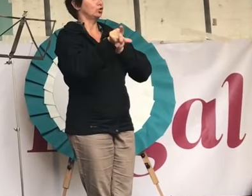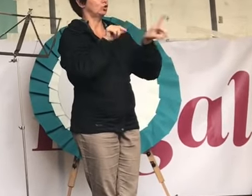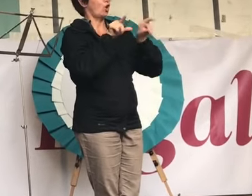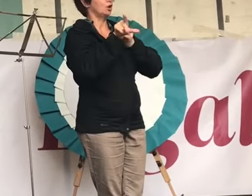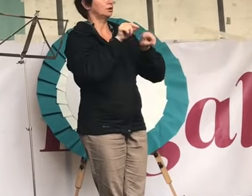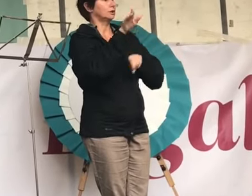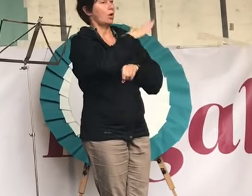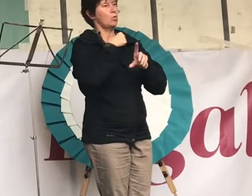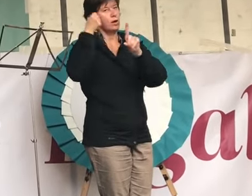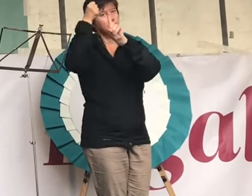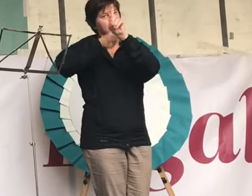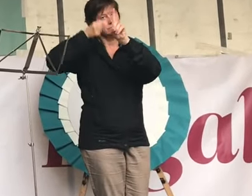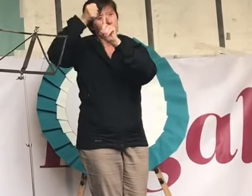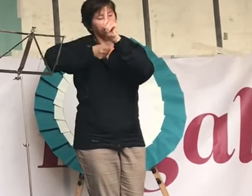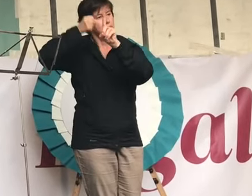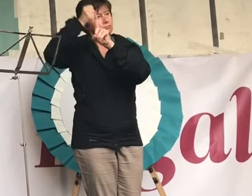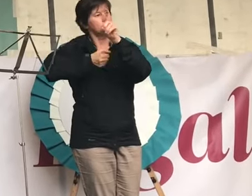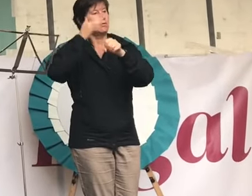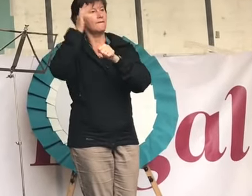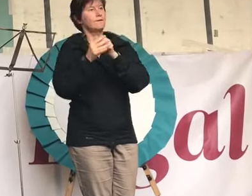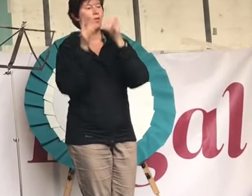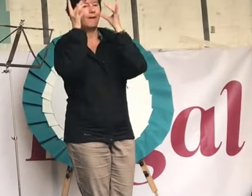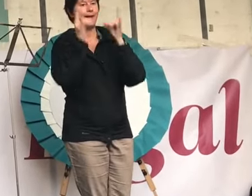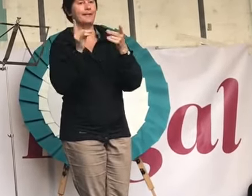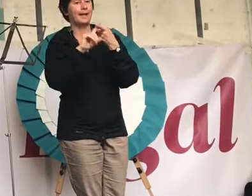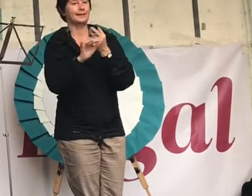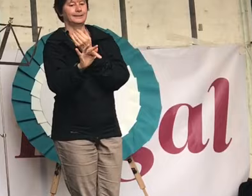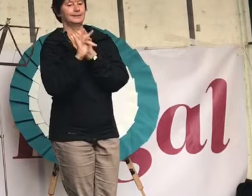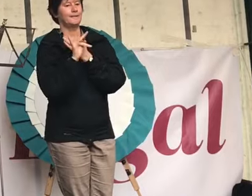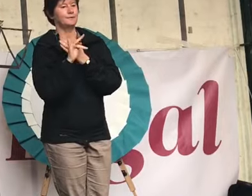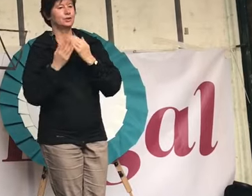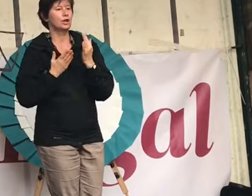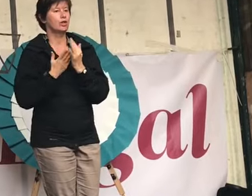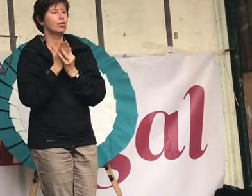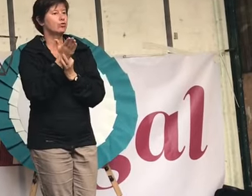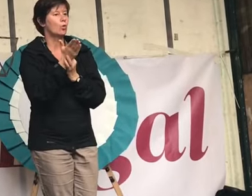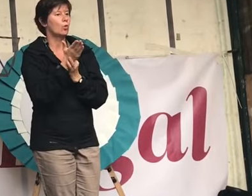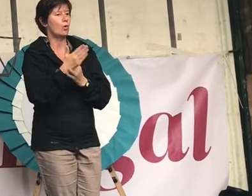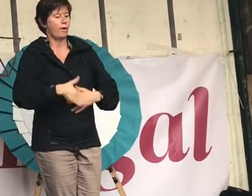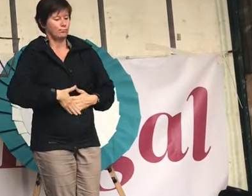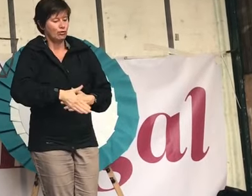safety of all women across pregnancy and childbirth.